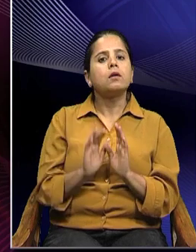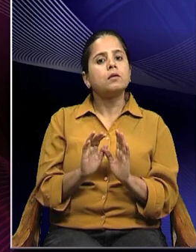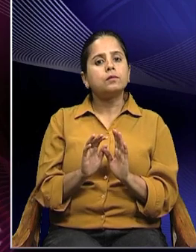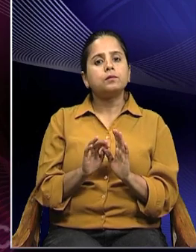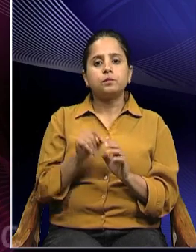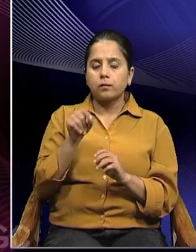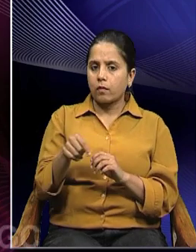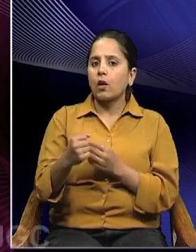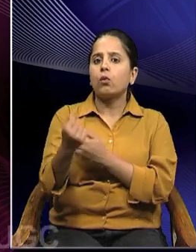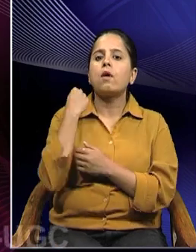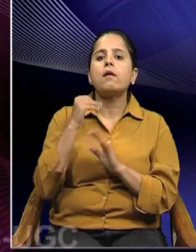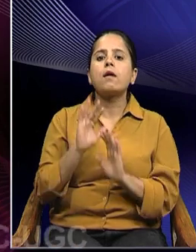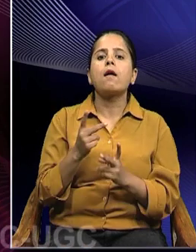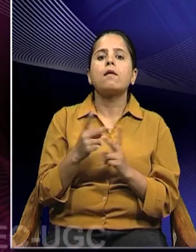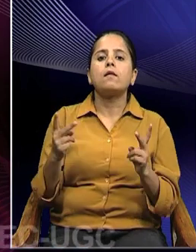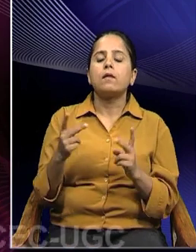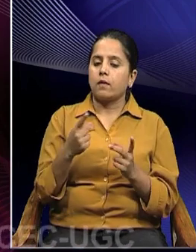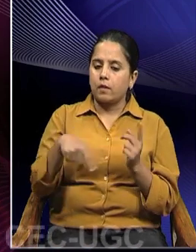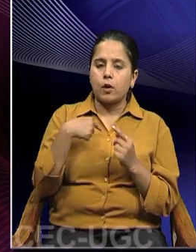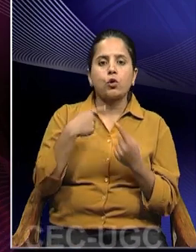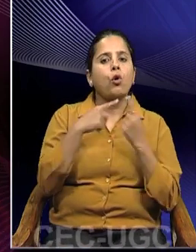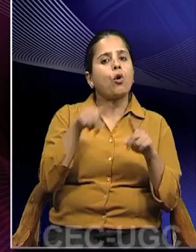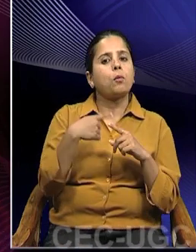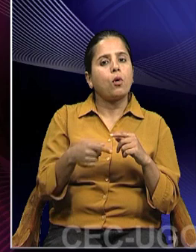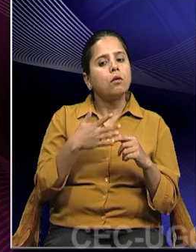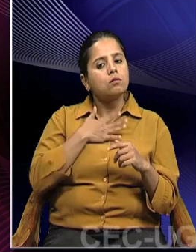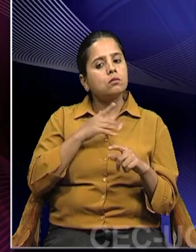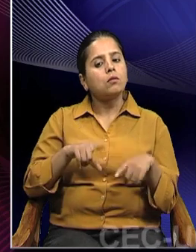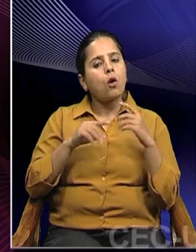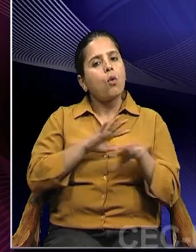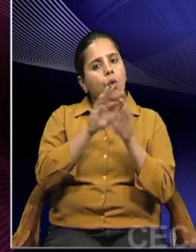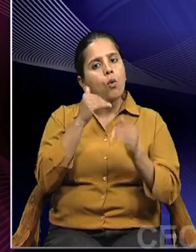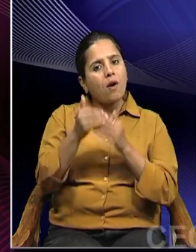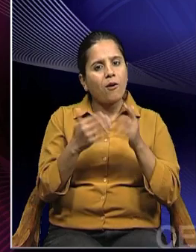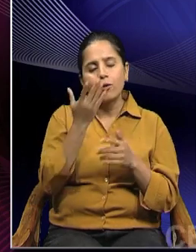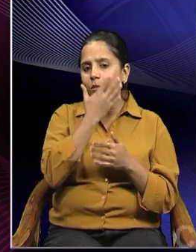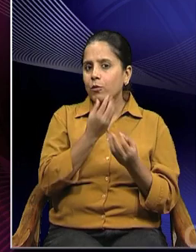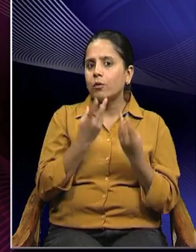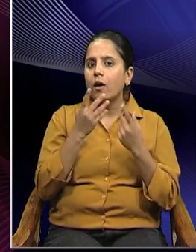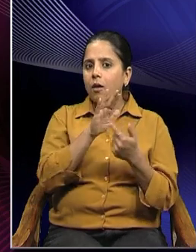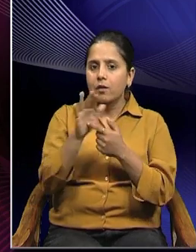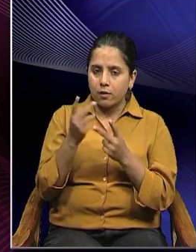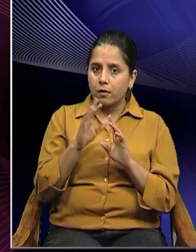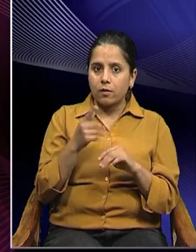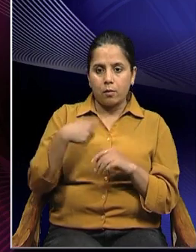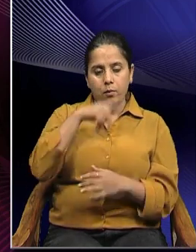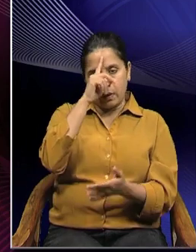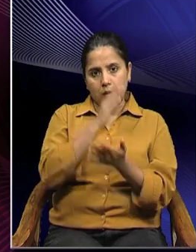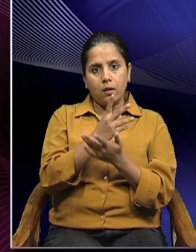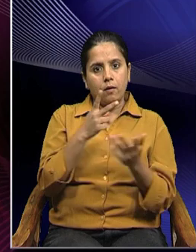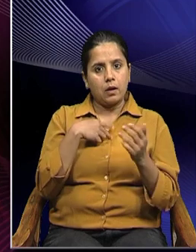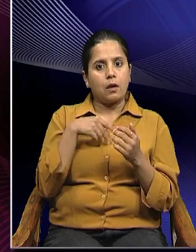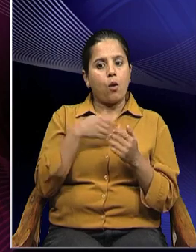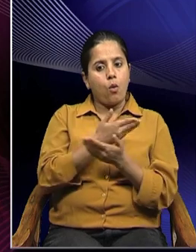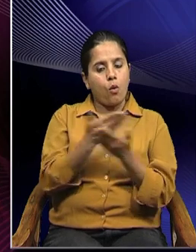It is their right to get it. So, we talk about survival of all, and how beautifully it is being said here that we believe into Sarve